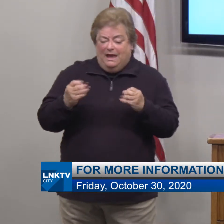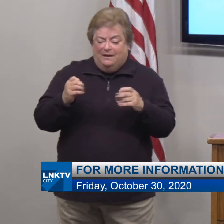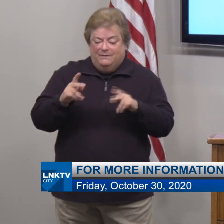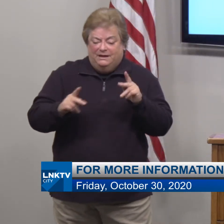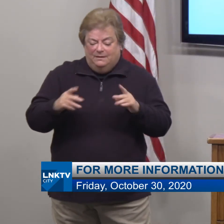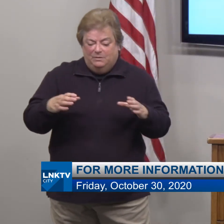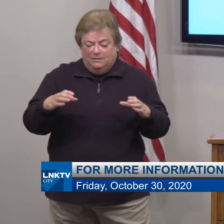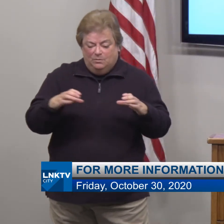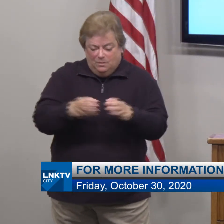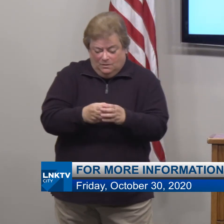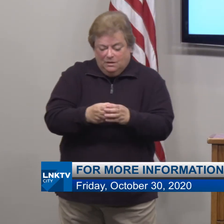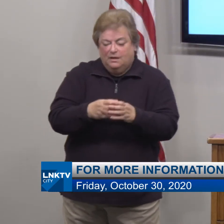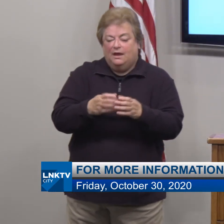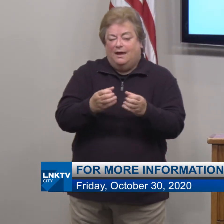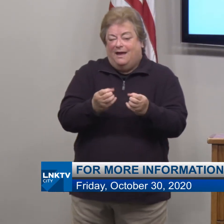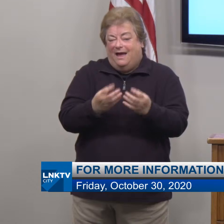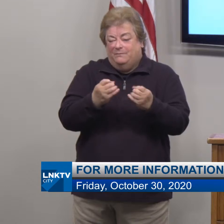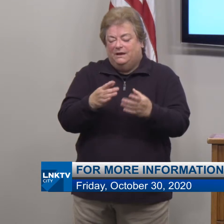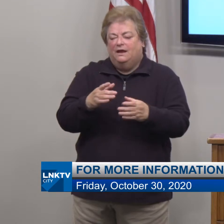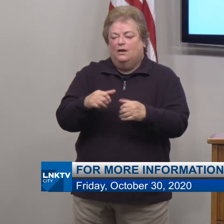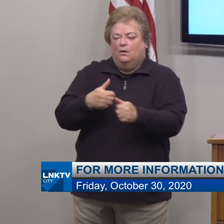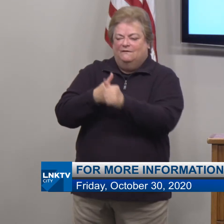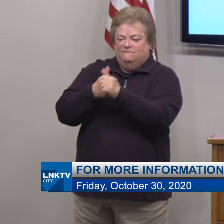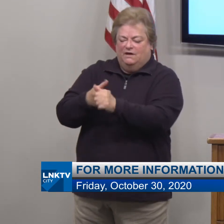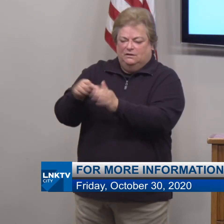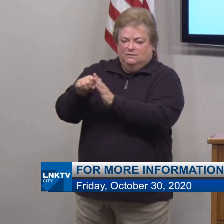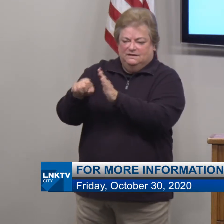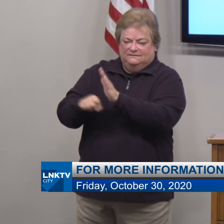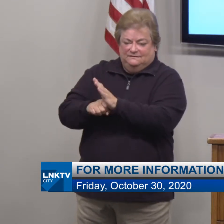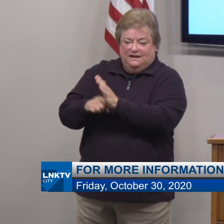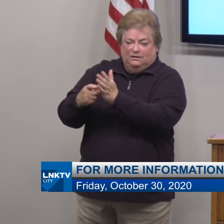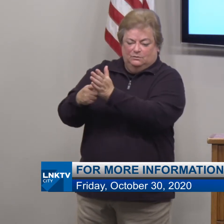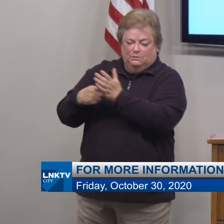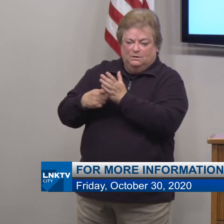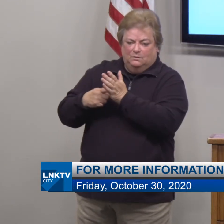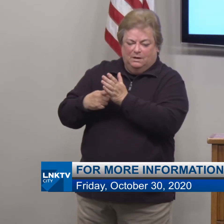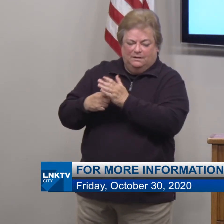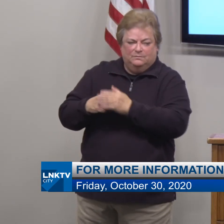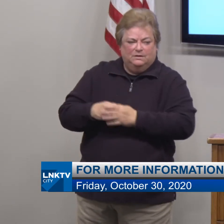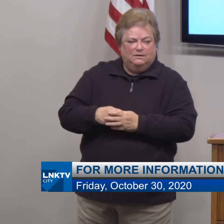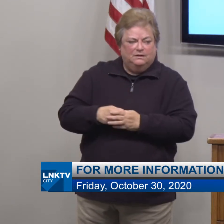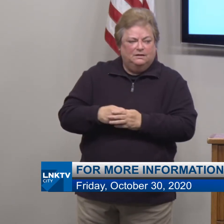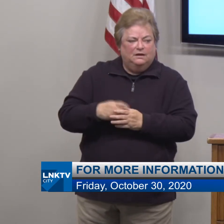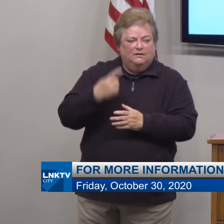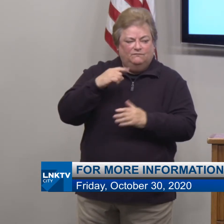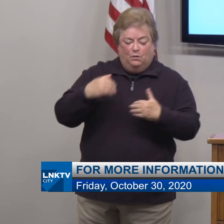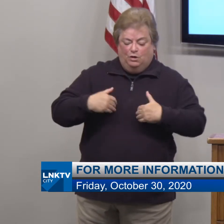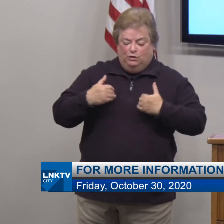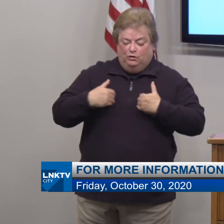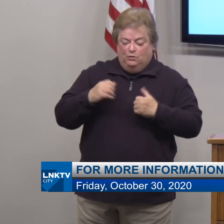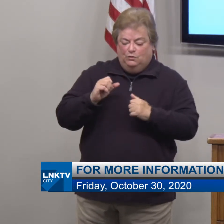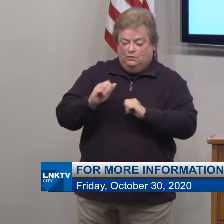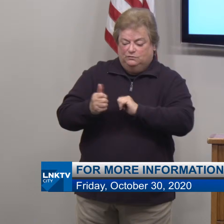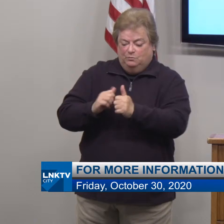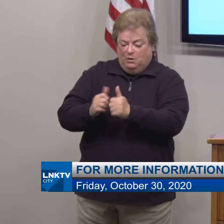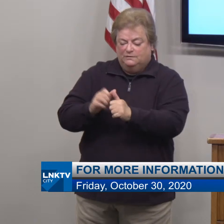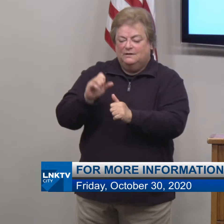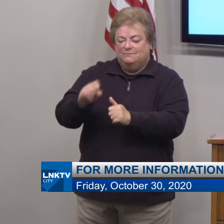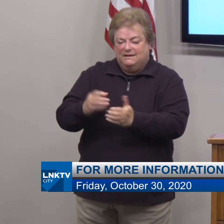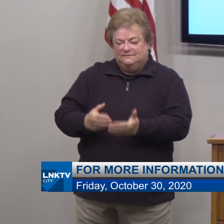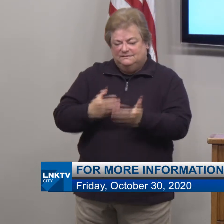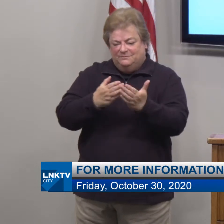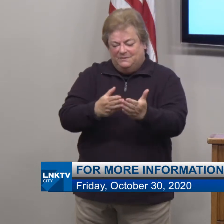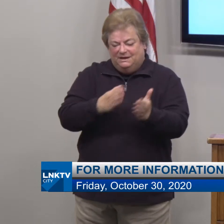current state directed health measure. Any organization conducting youth sports must submit a sport activity